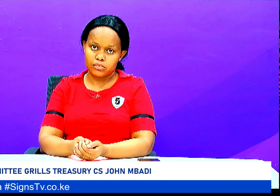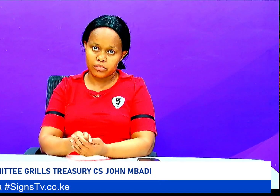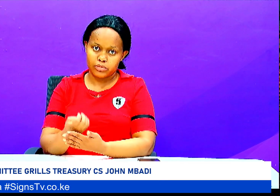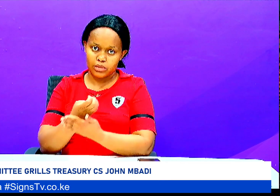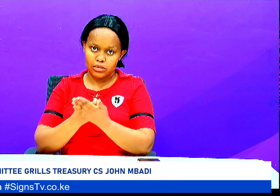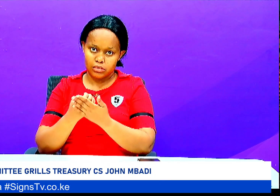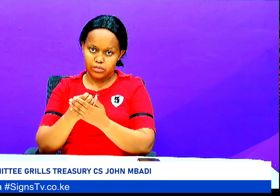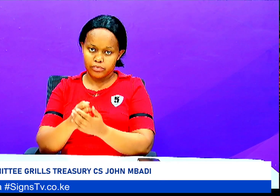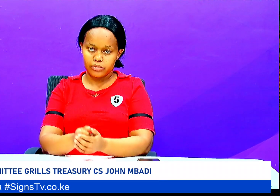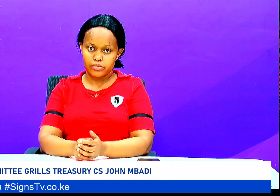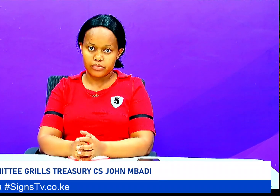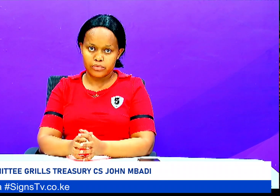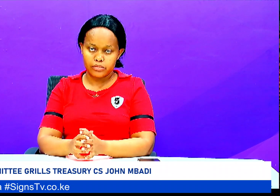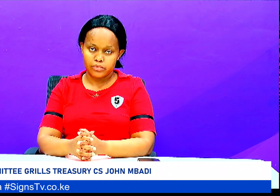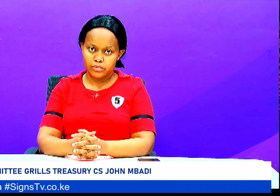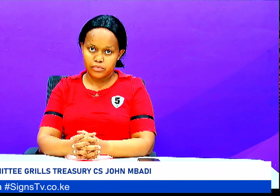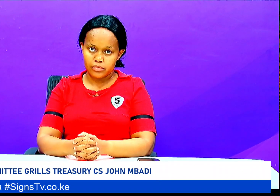economy.